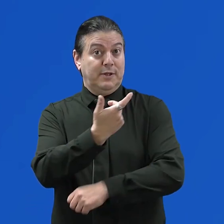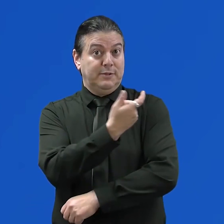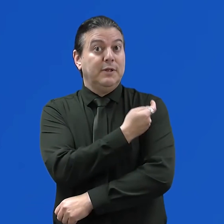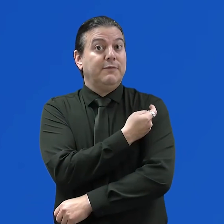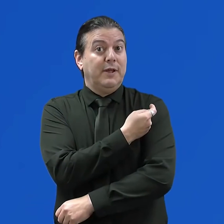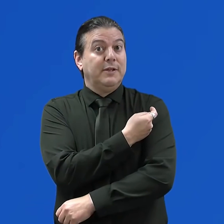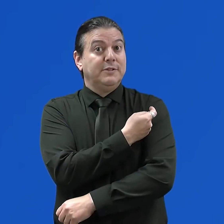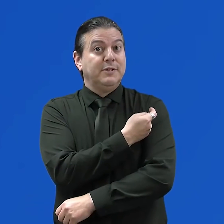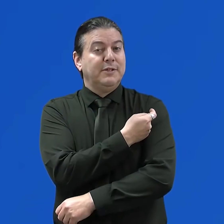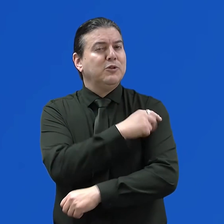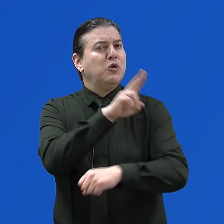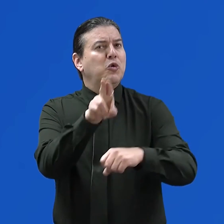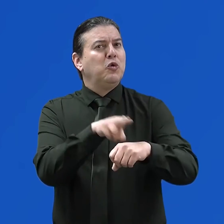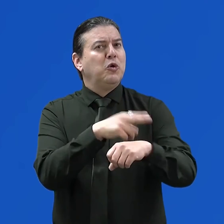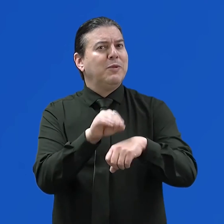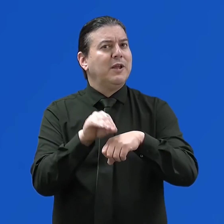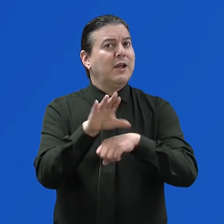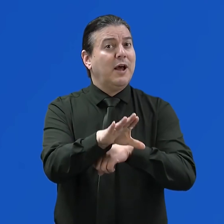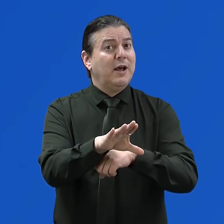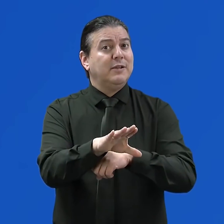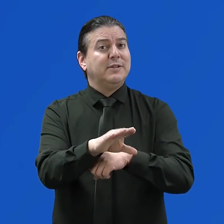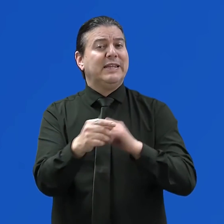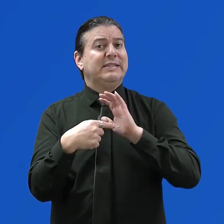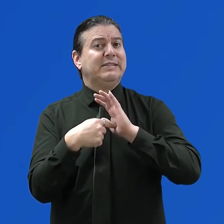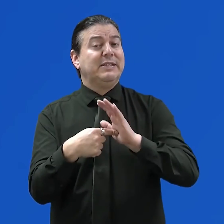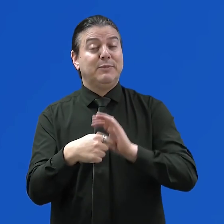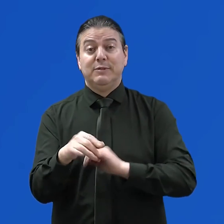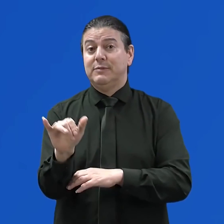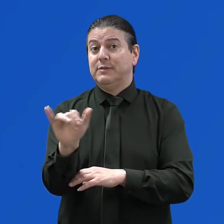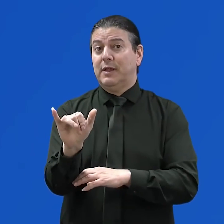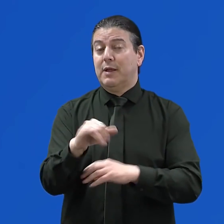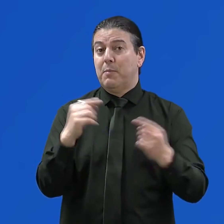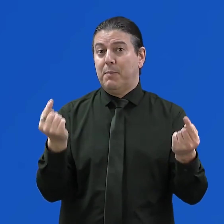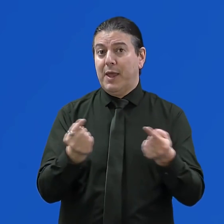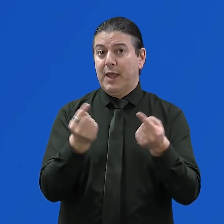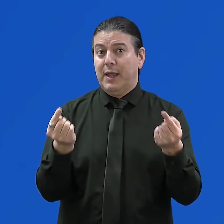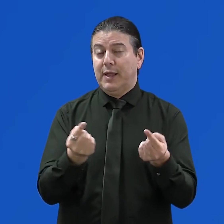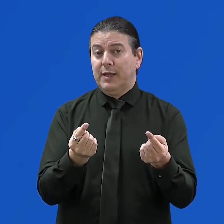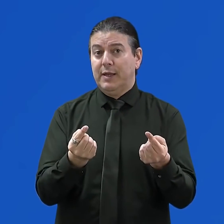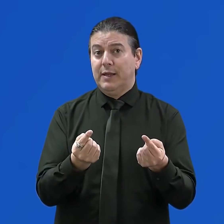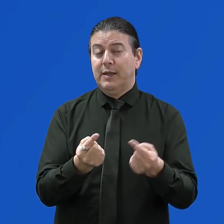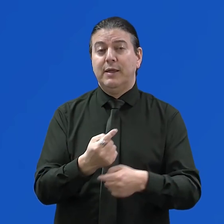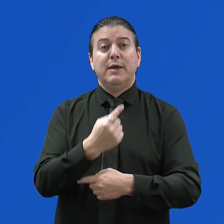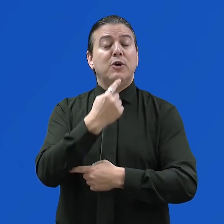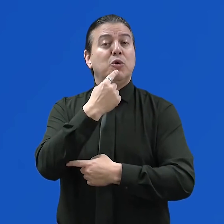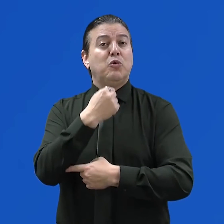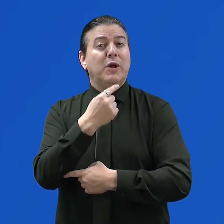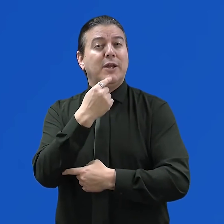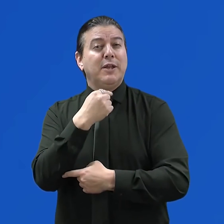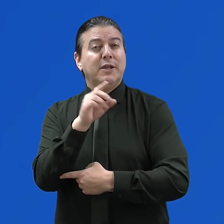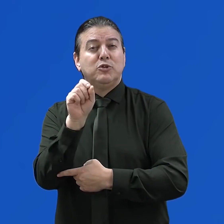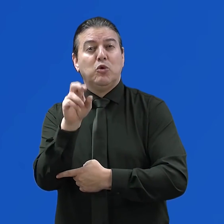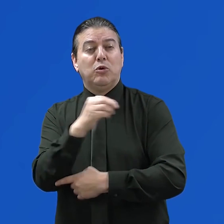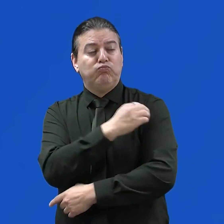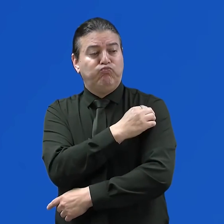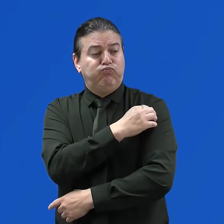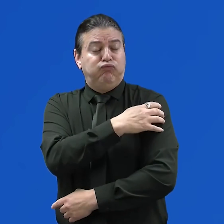COVID-19 vaccines commonly cause symptoms like pain, redness or swelling at the